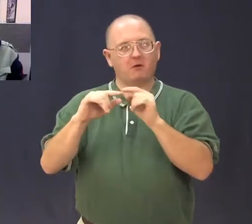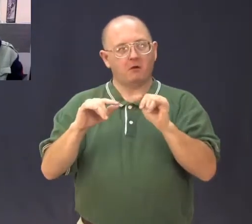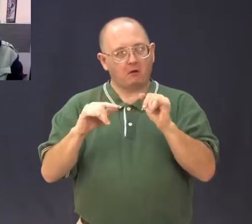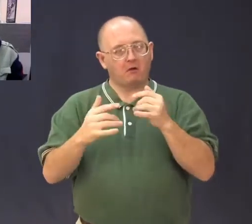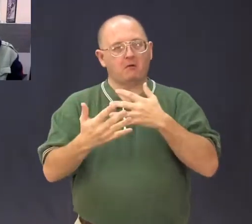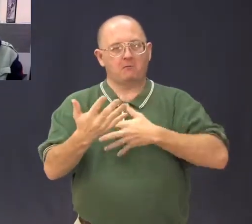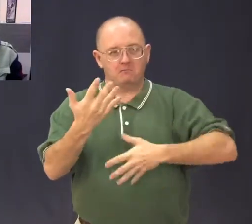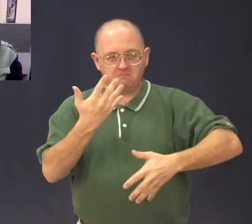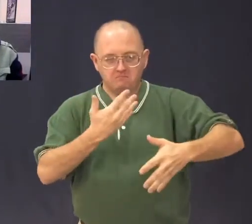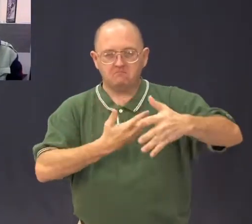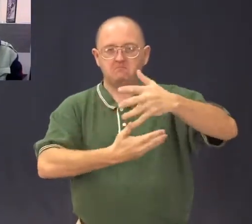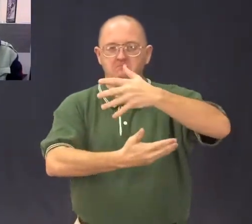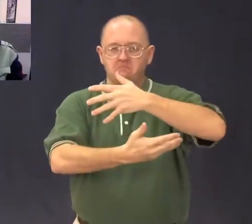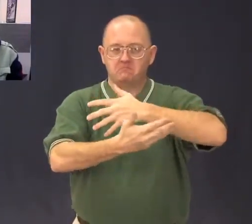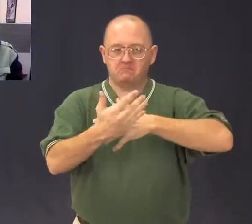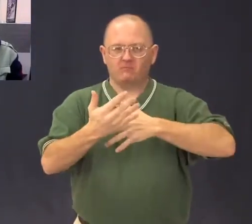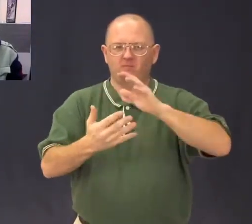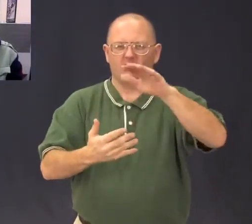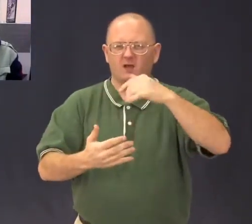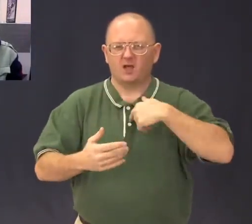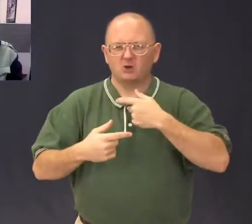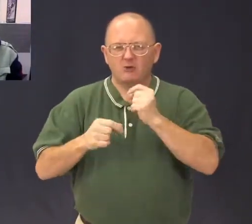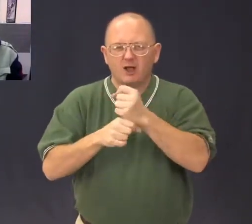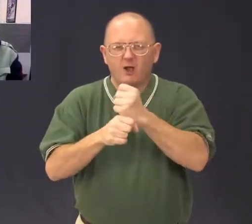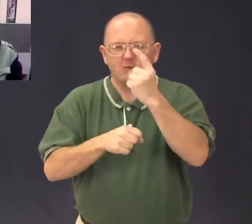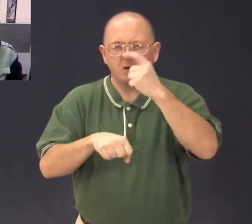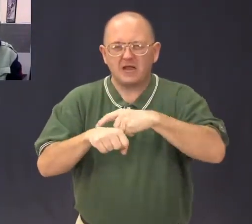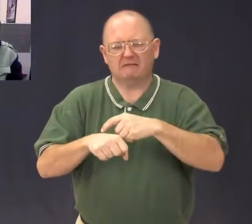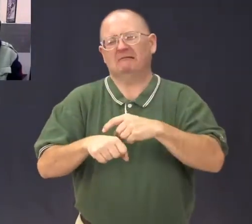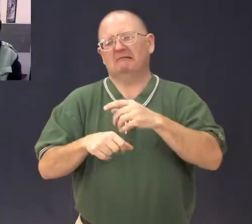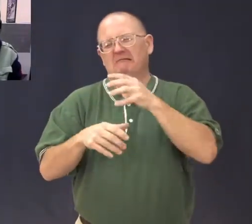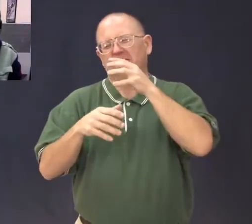other and spread a positive message and have a positive impact on each other.